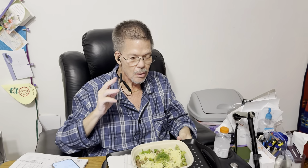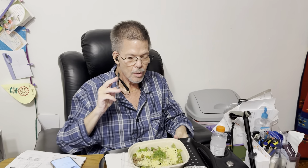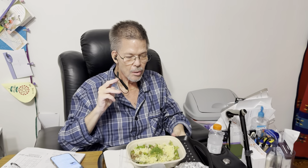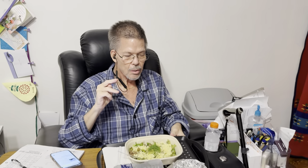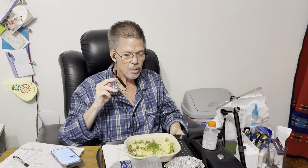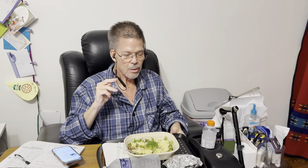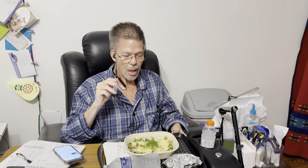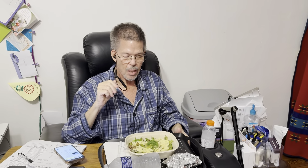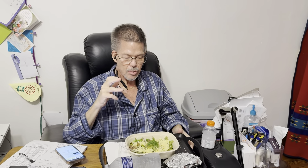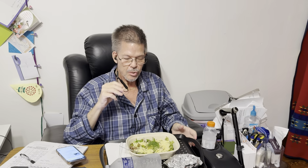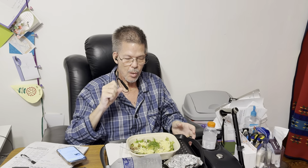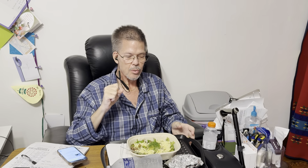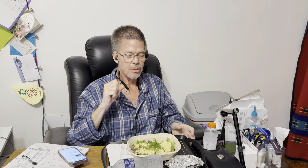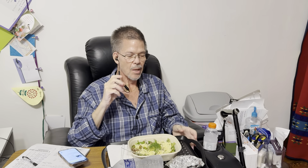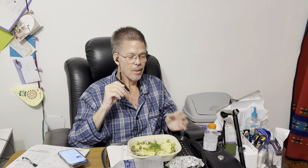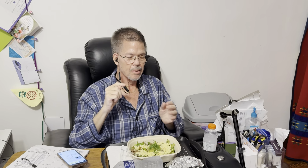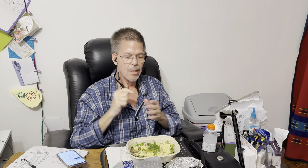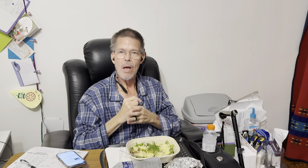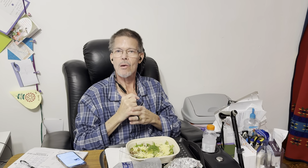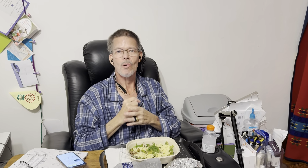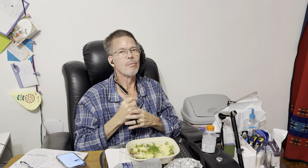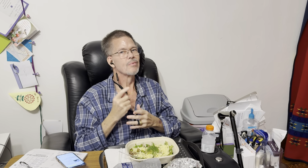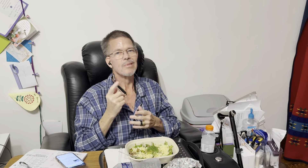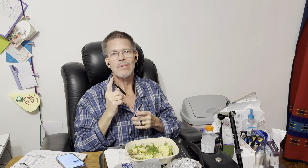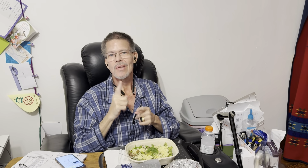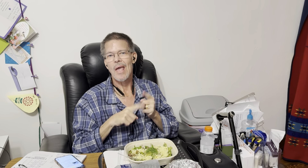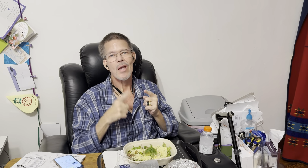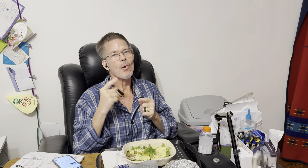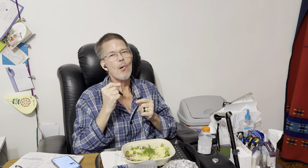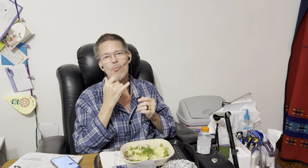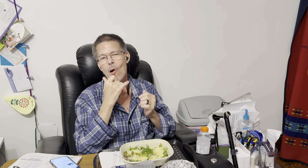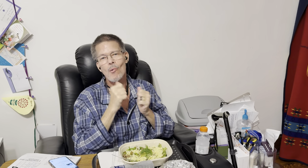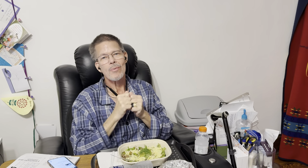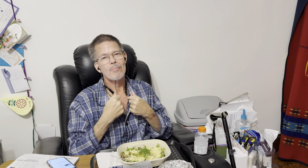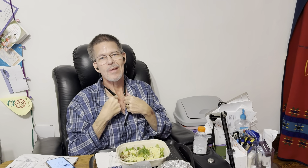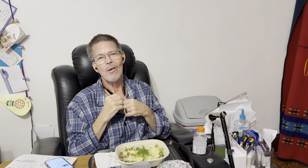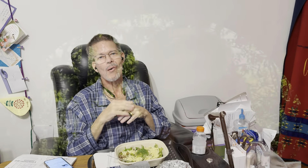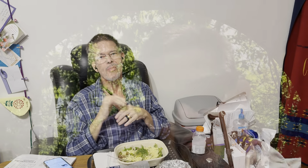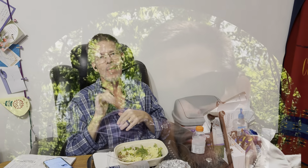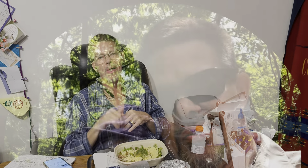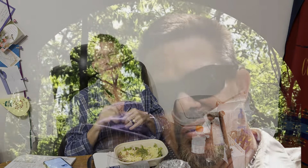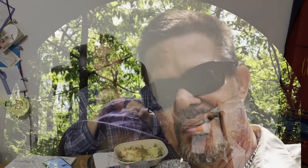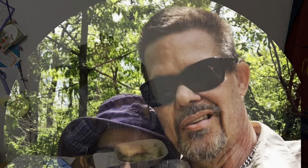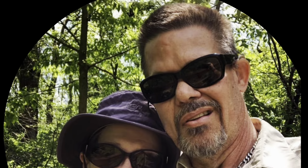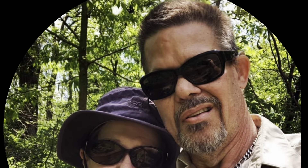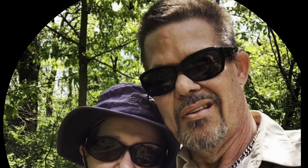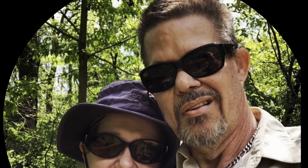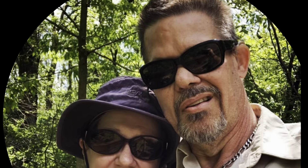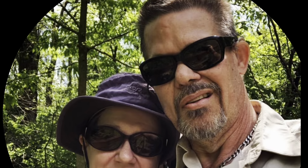Ooh, nachos and taco. Can't go wrong with that.